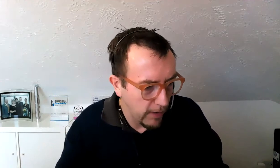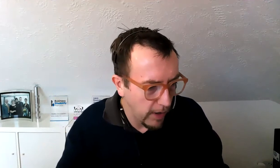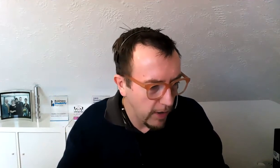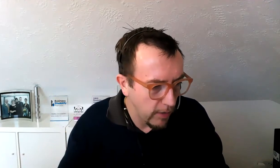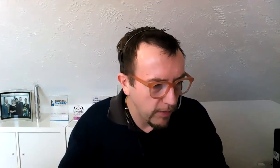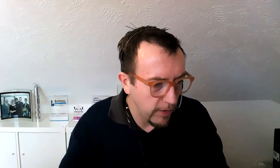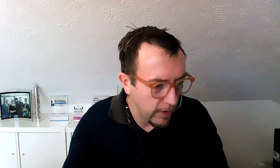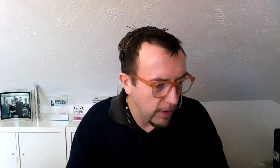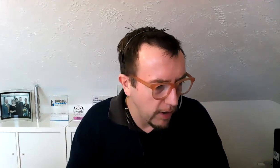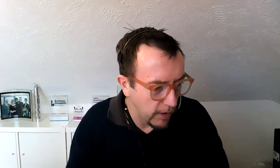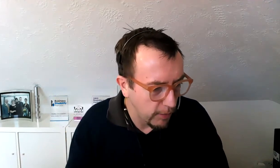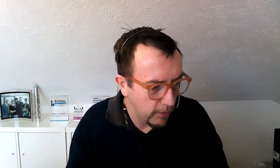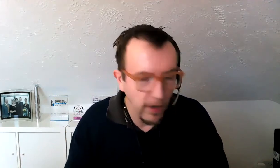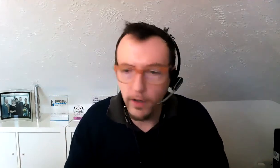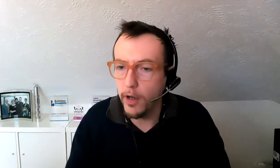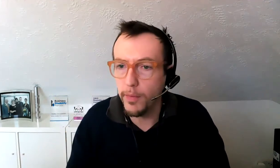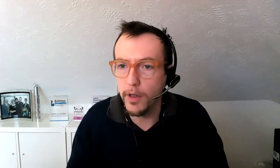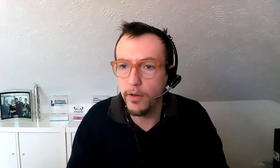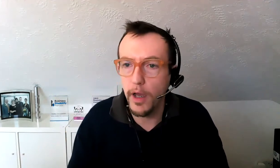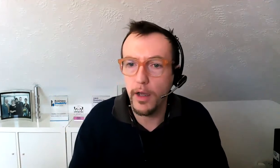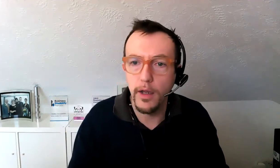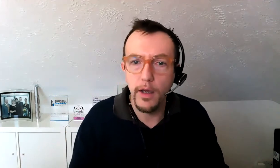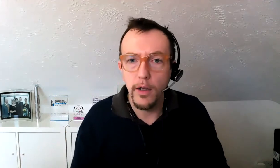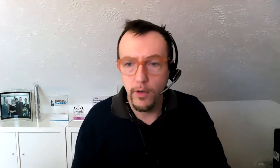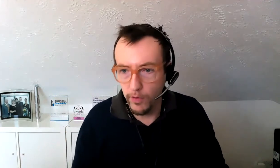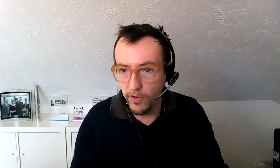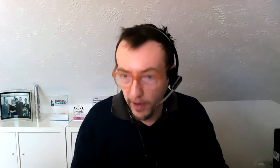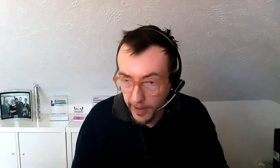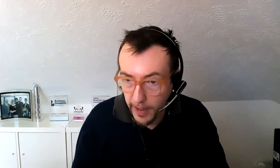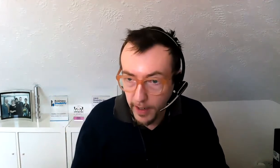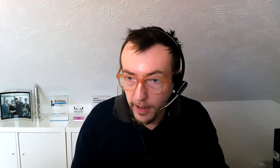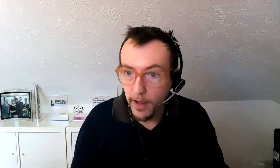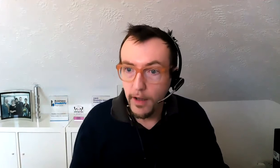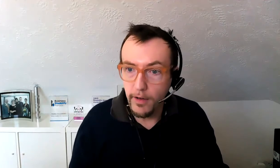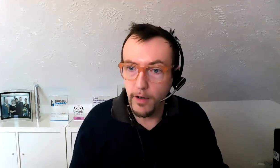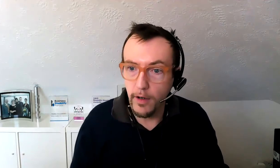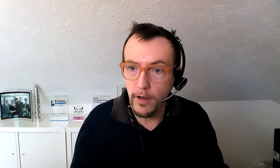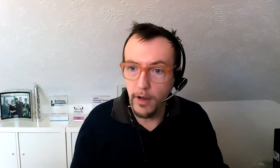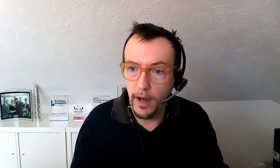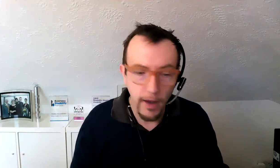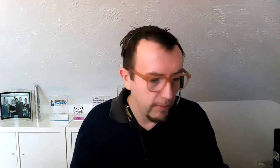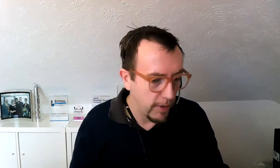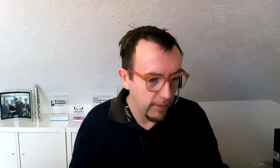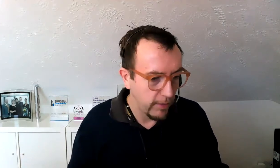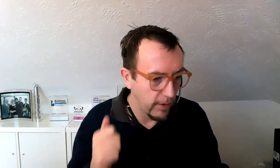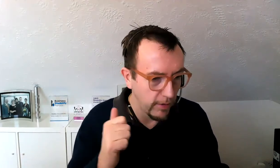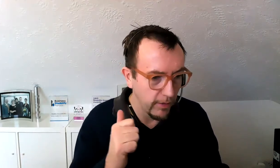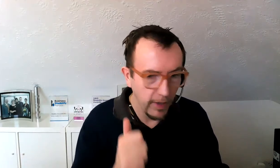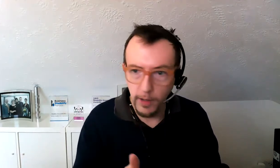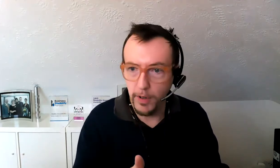I know there's a small startup in the UK called Signly that are allowing people to sort of take a picture